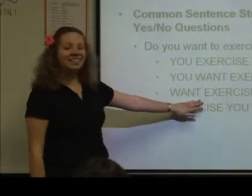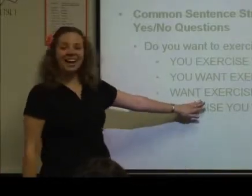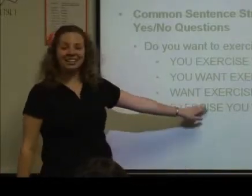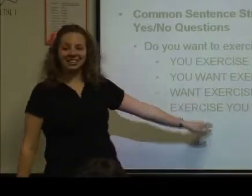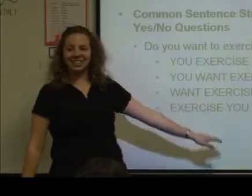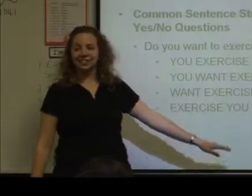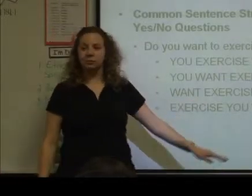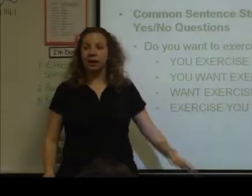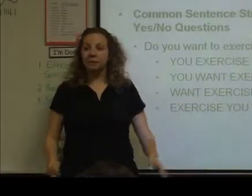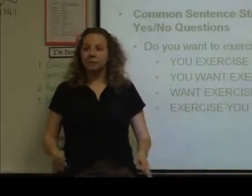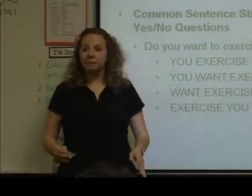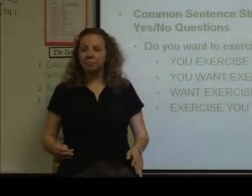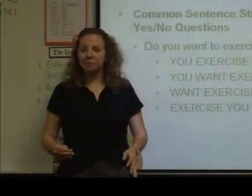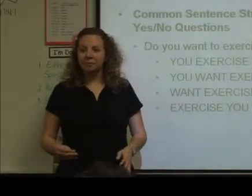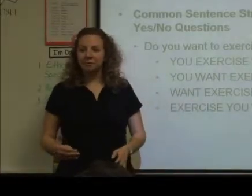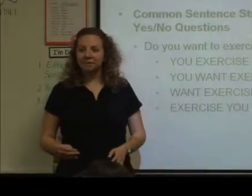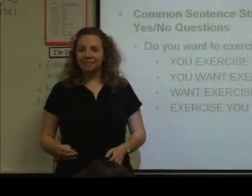One, exercise you, what? Exercise your eyebrows.